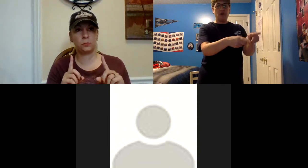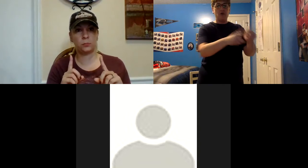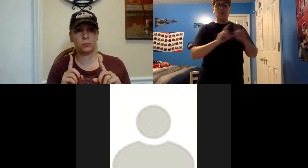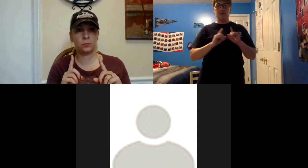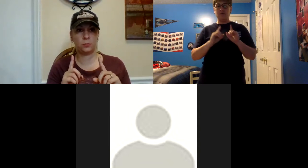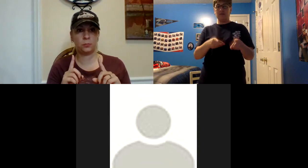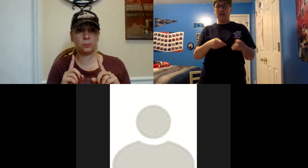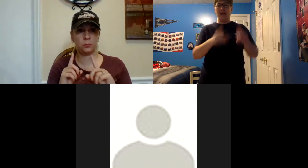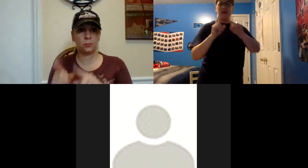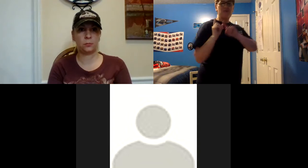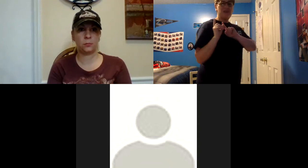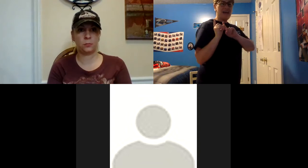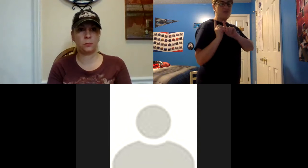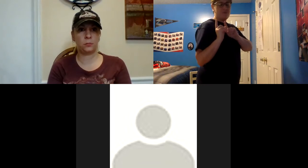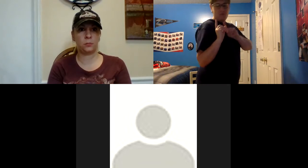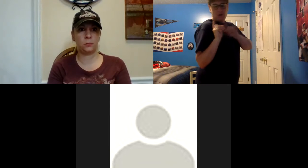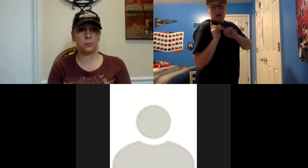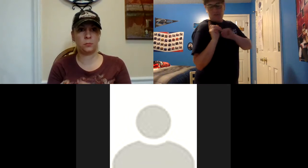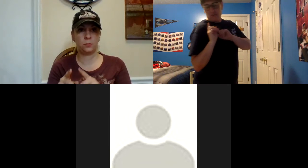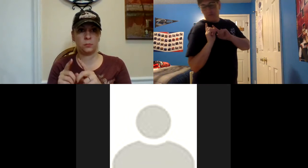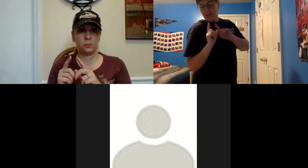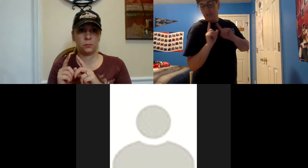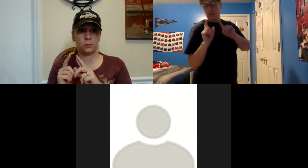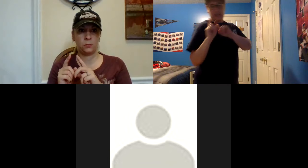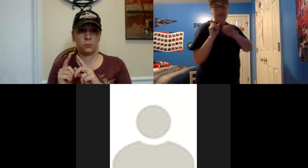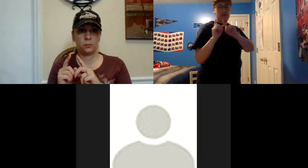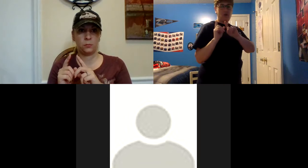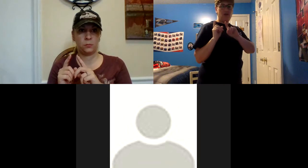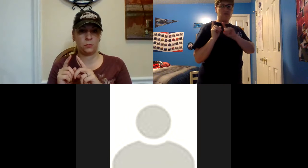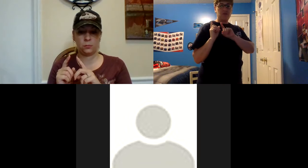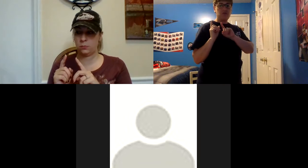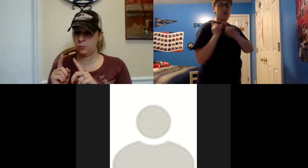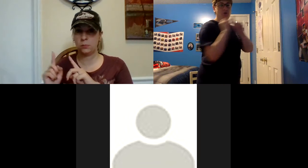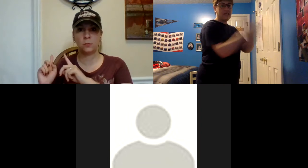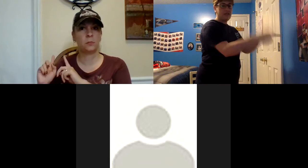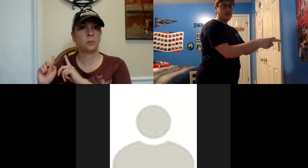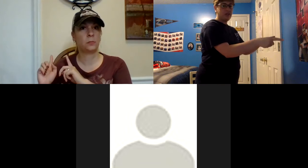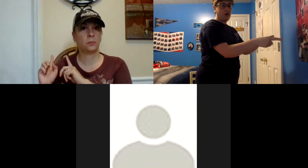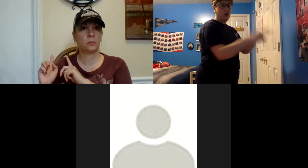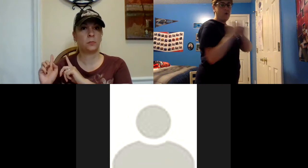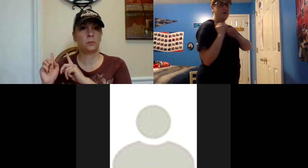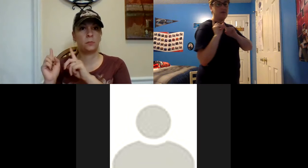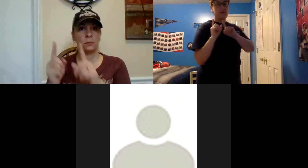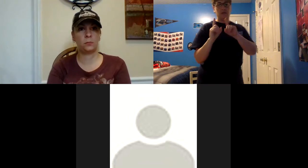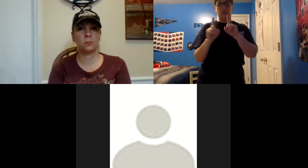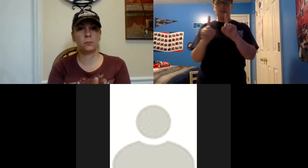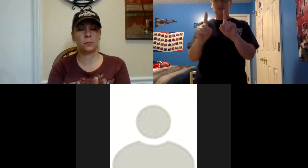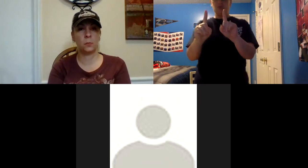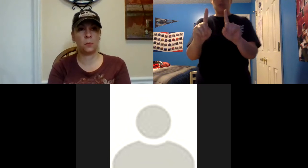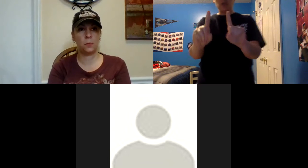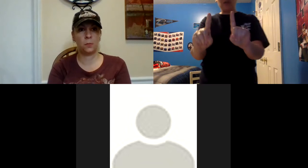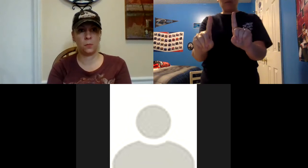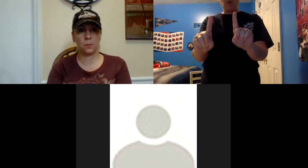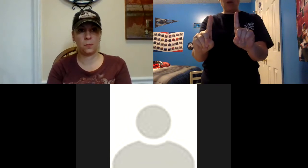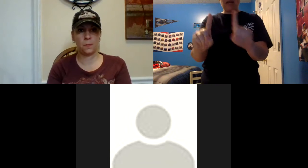do go, and I do it more off of my, you go off more your shoulder like you're gonna go. So it's